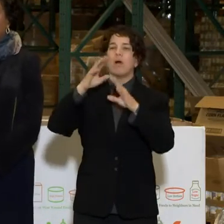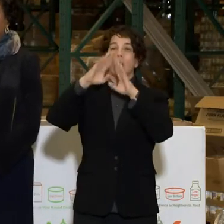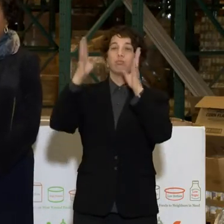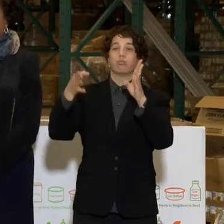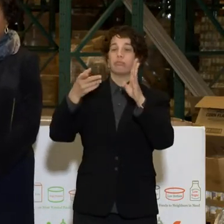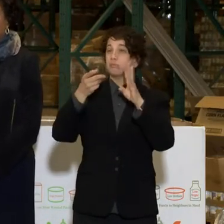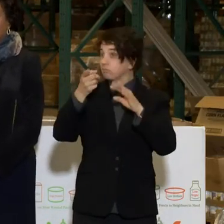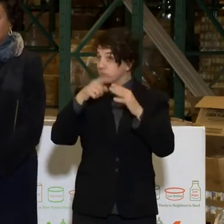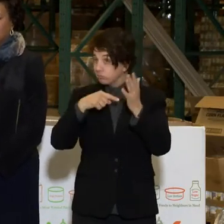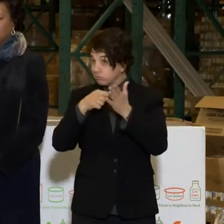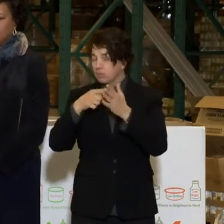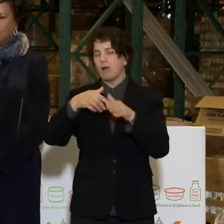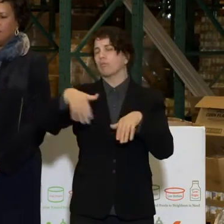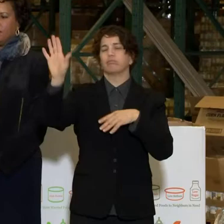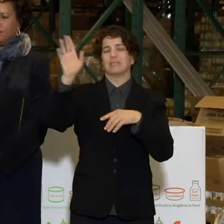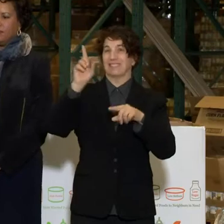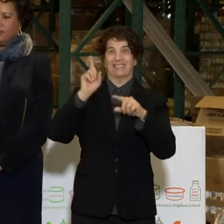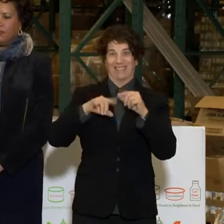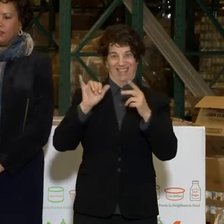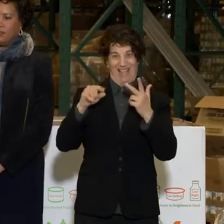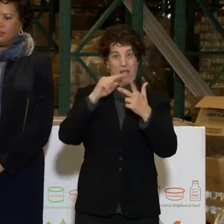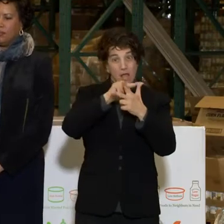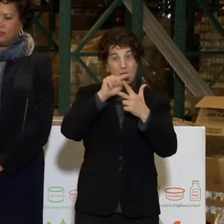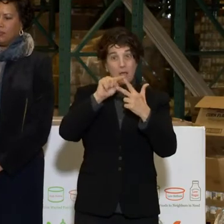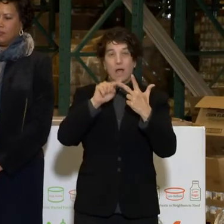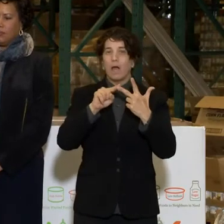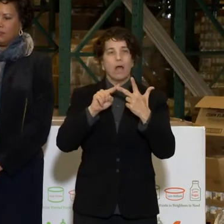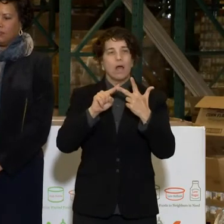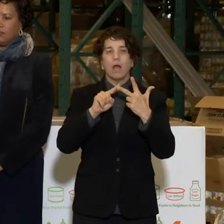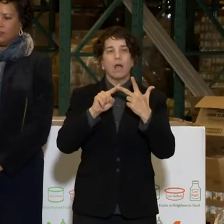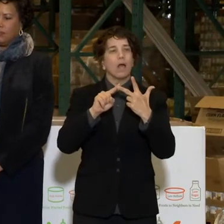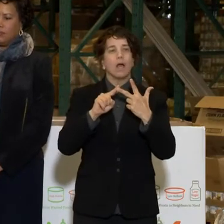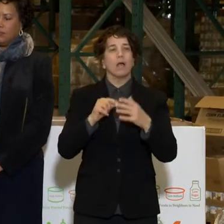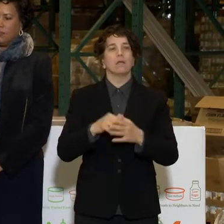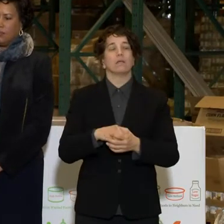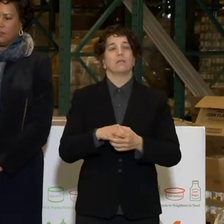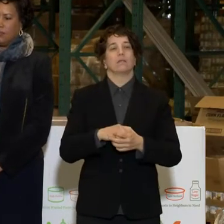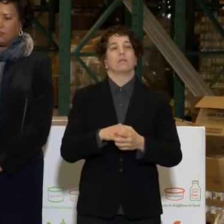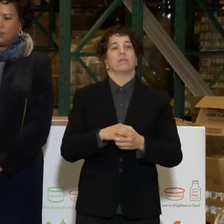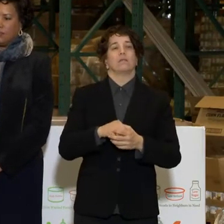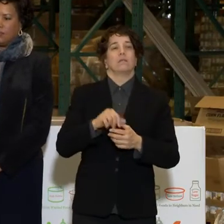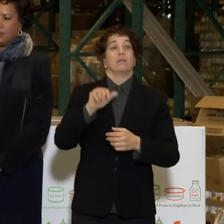funds from their retirement accounts. Now, this is the kind of emergency